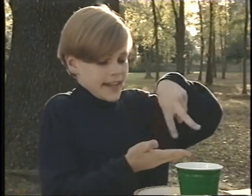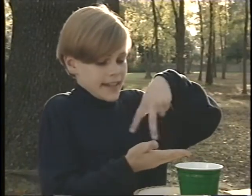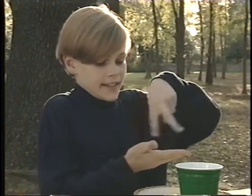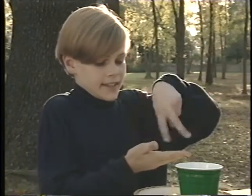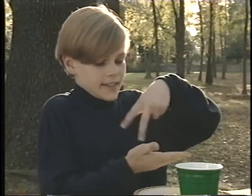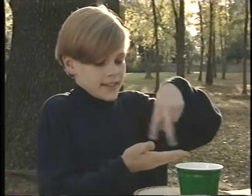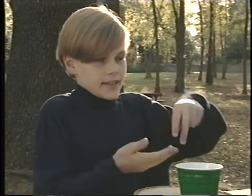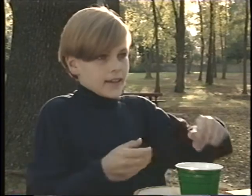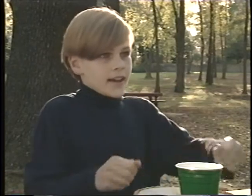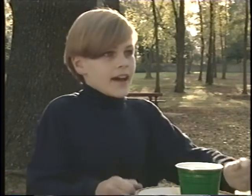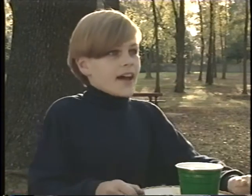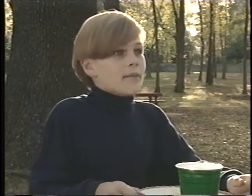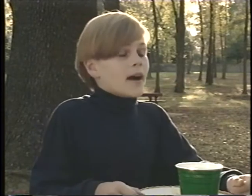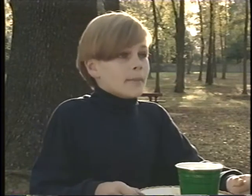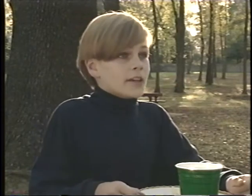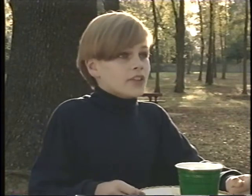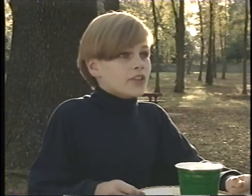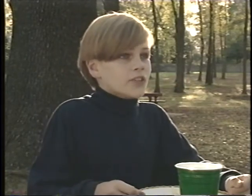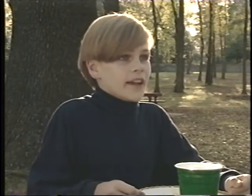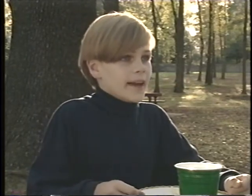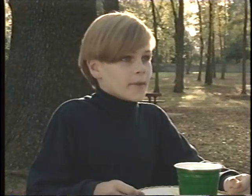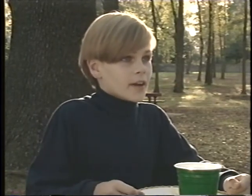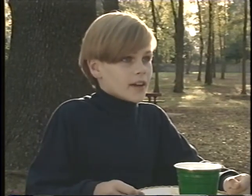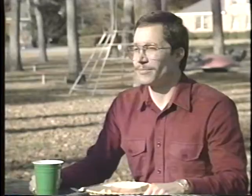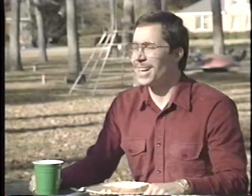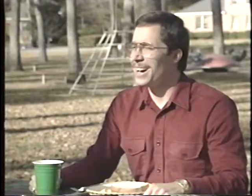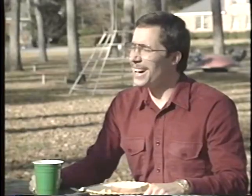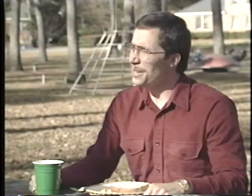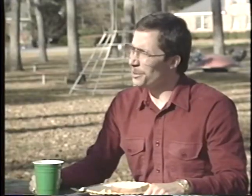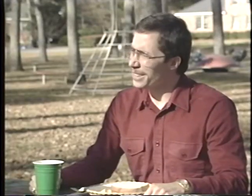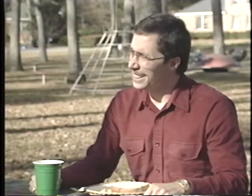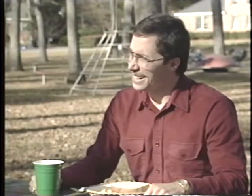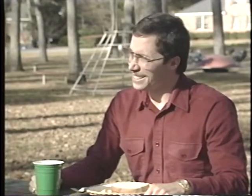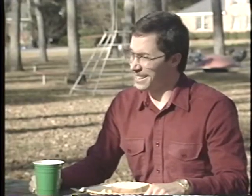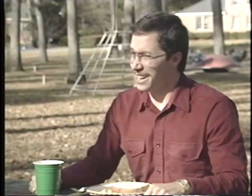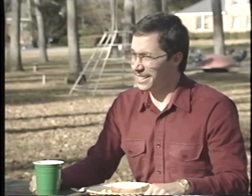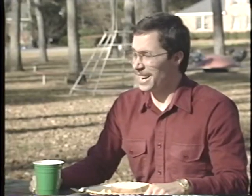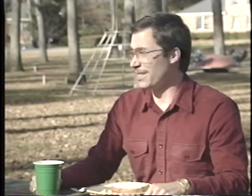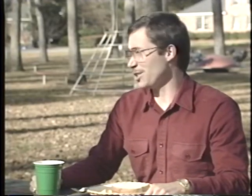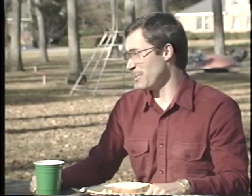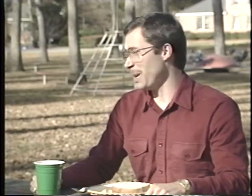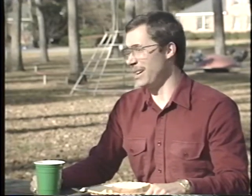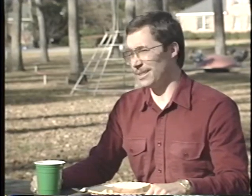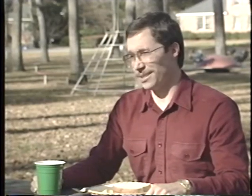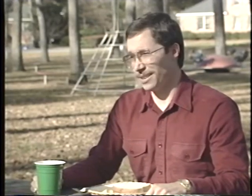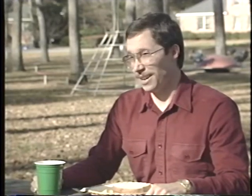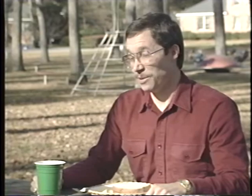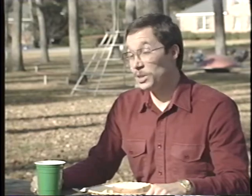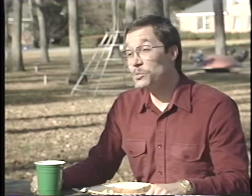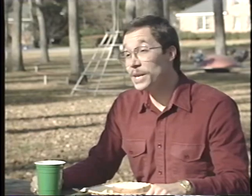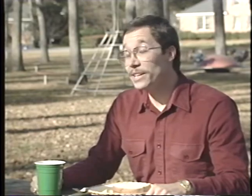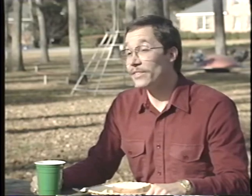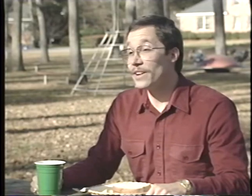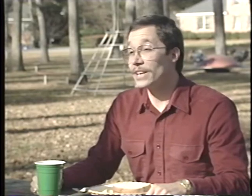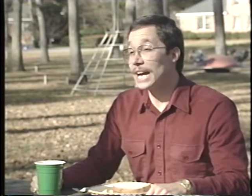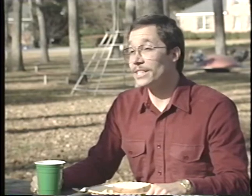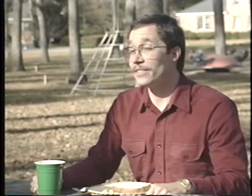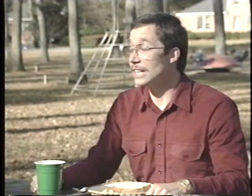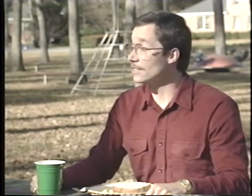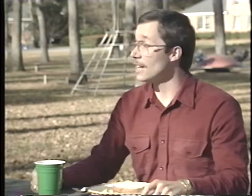Dance. Hey, Mom, can you do the hammer? I don't think that's the kind of dance she means. But speaking of favorite activities,